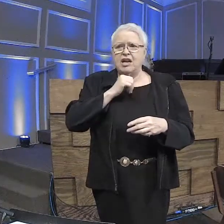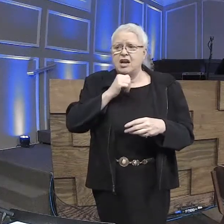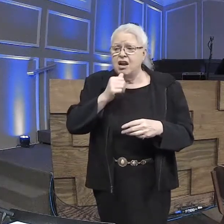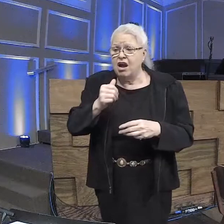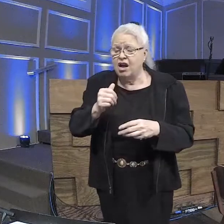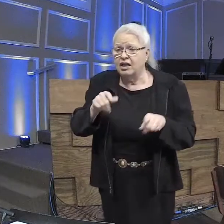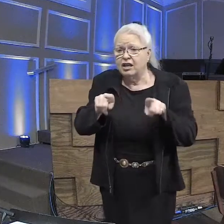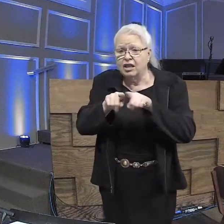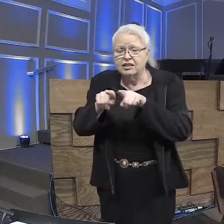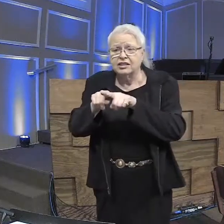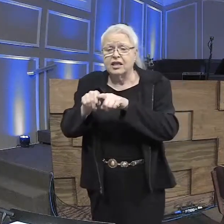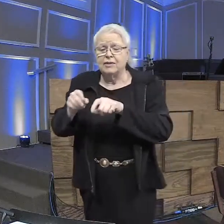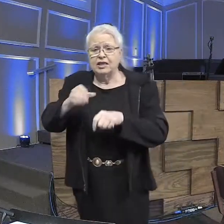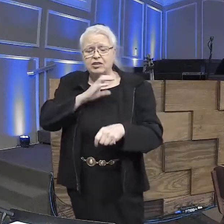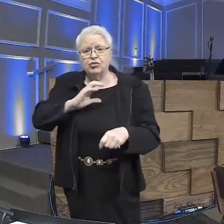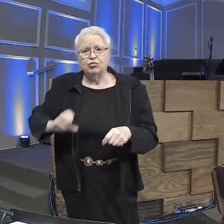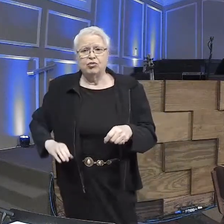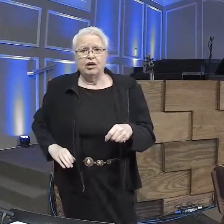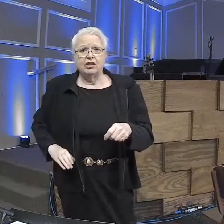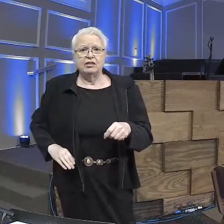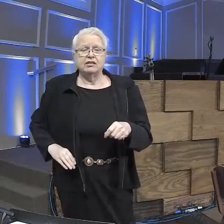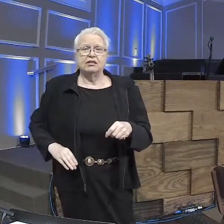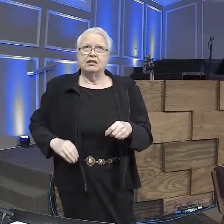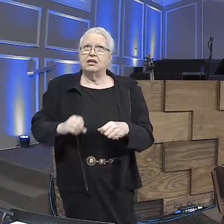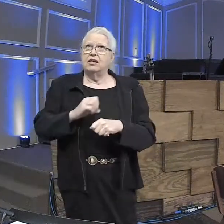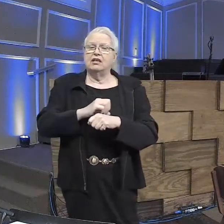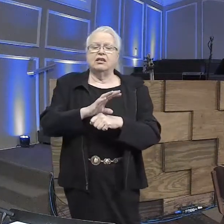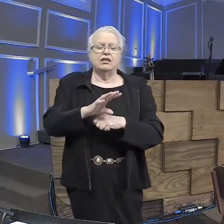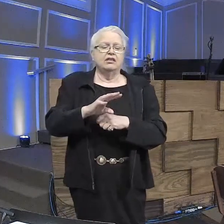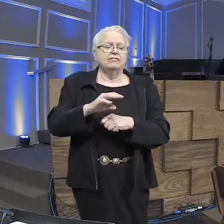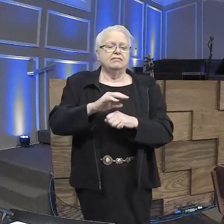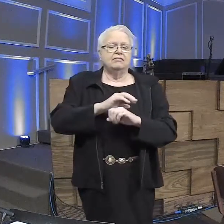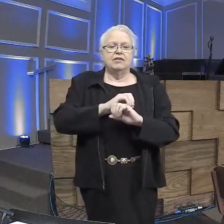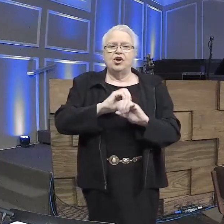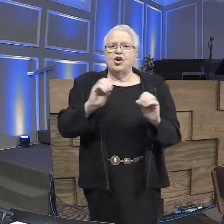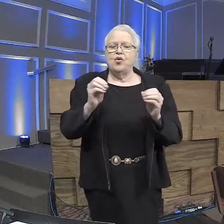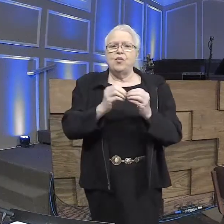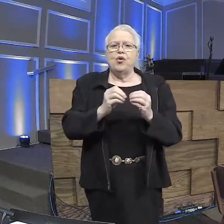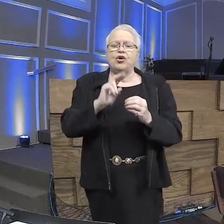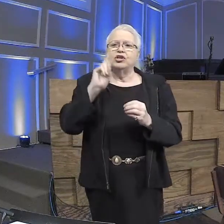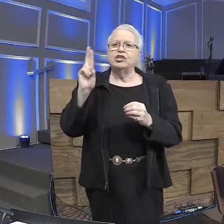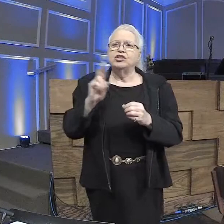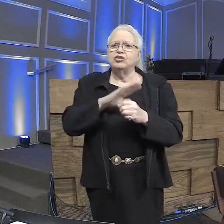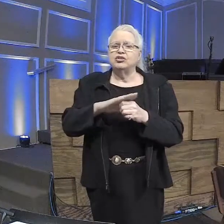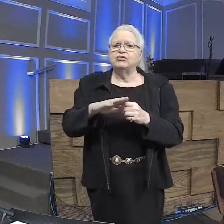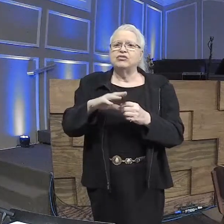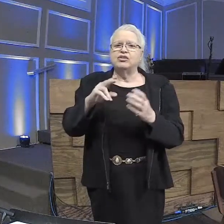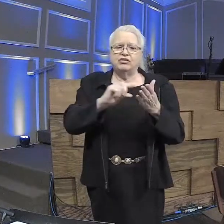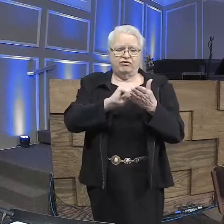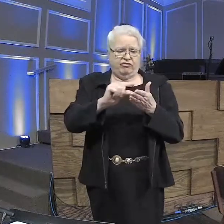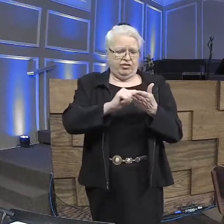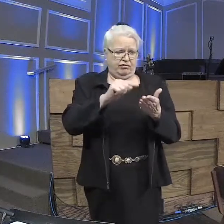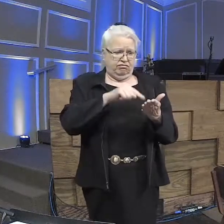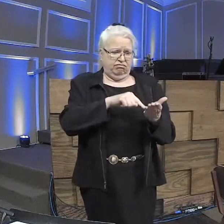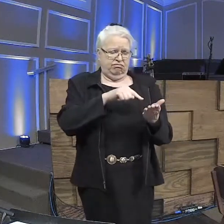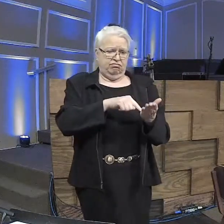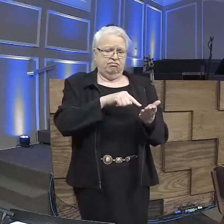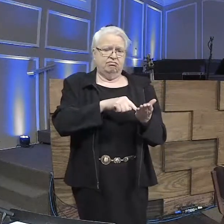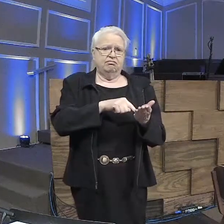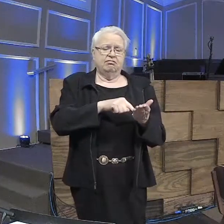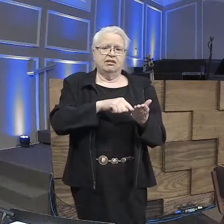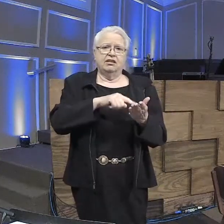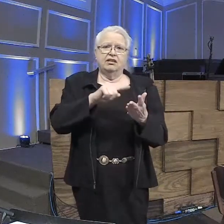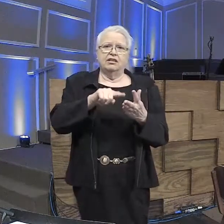suggest to you, there's never been a more applicable verse in 21st century America than this right here. It begins